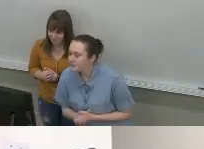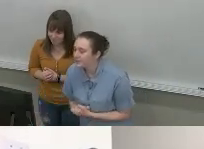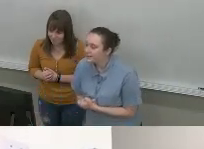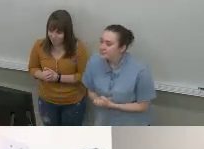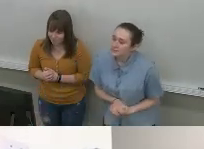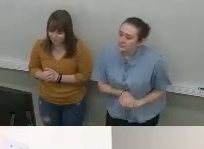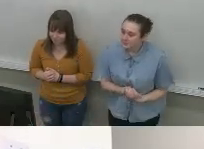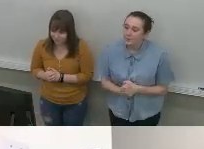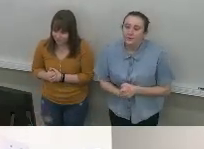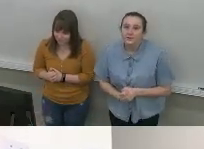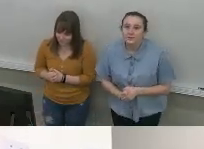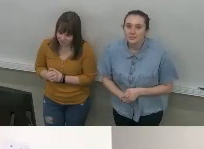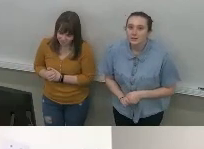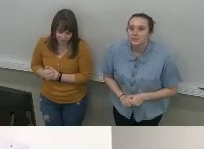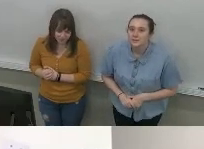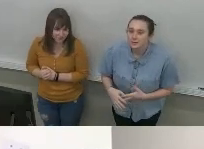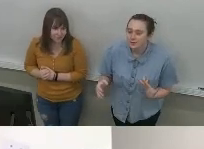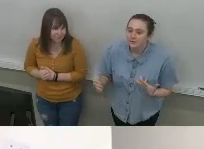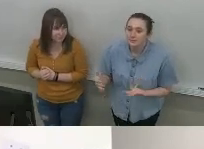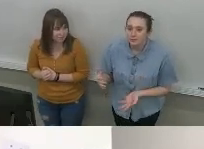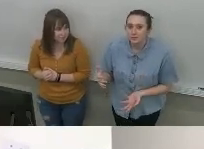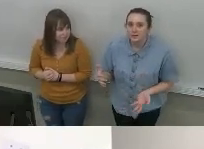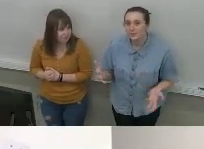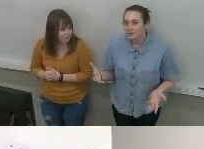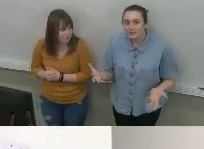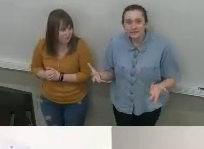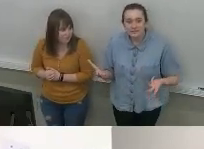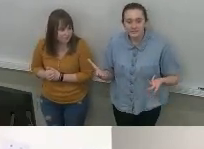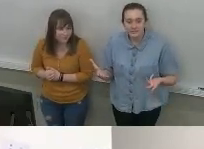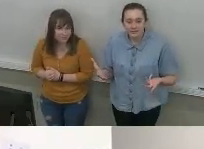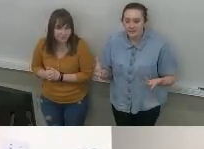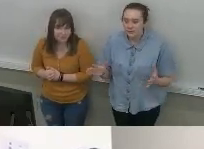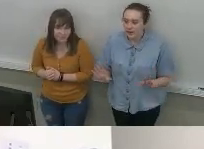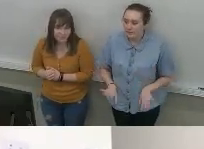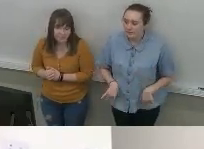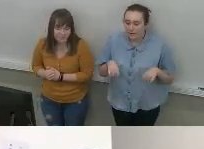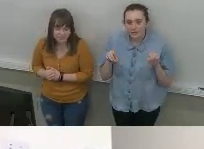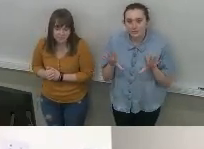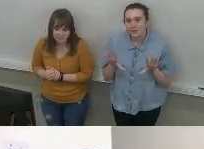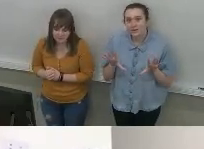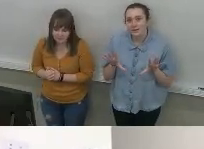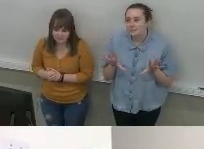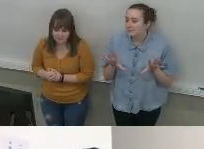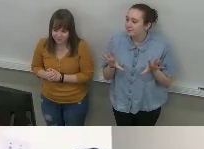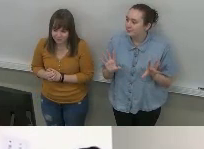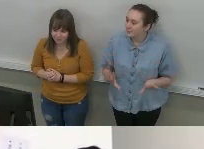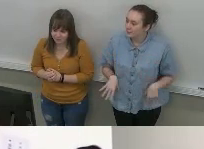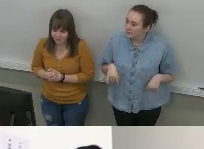Okay, so we're going to start off in a chronological order of events this year. So we have